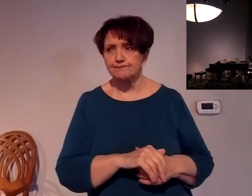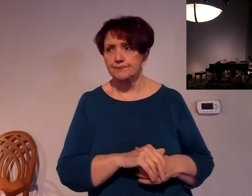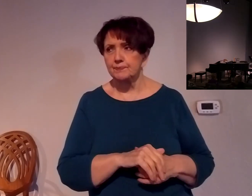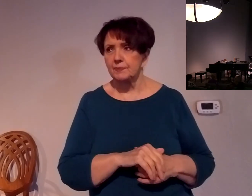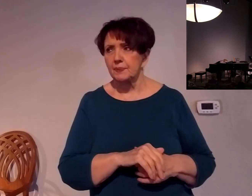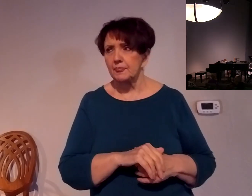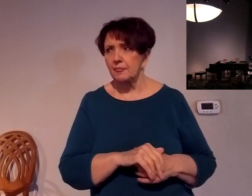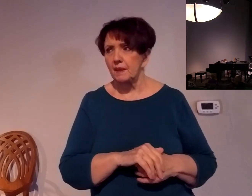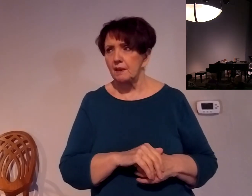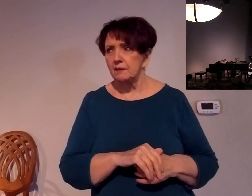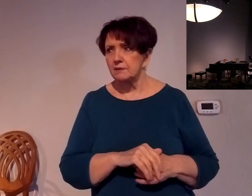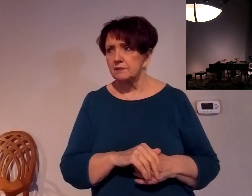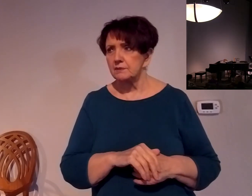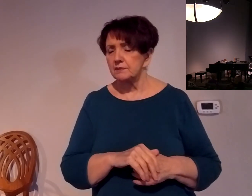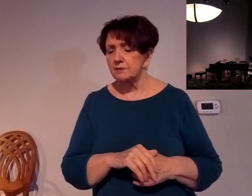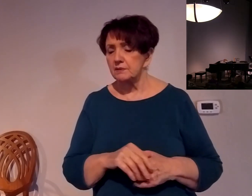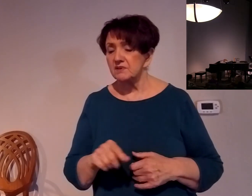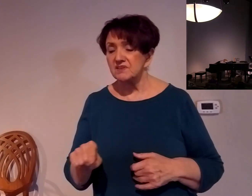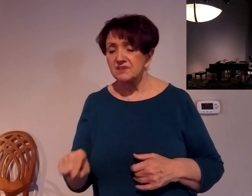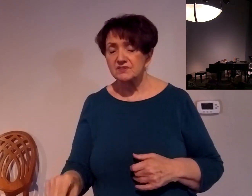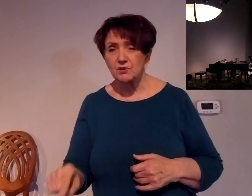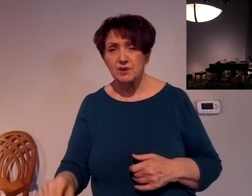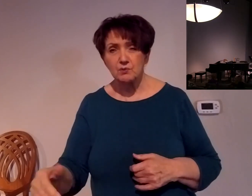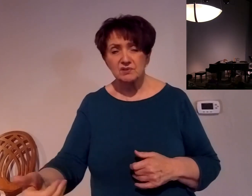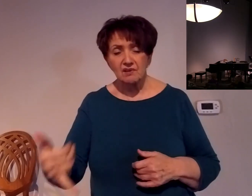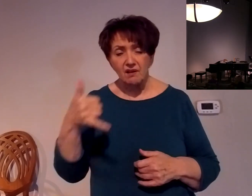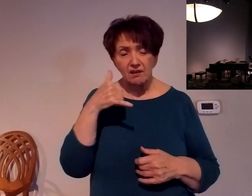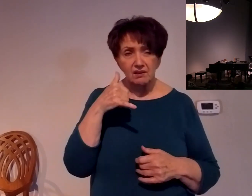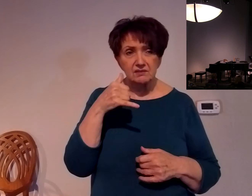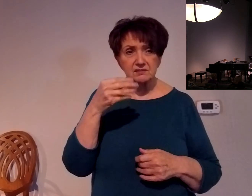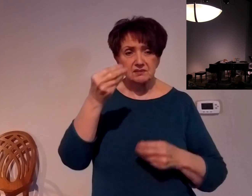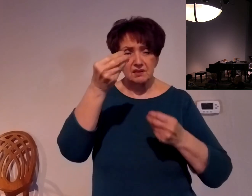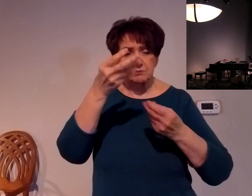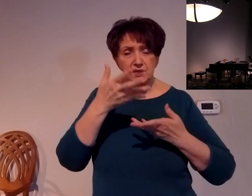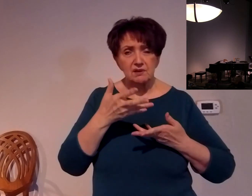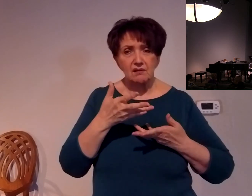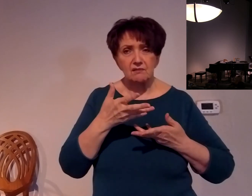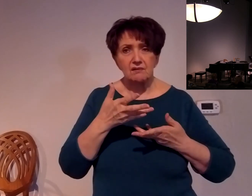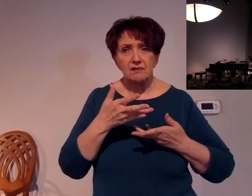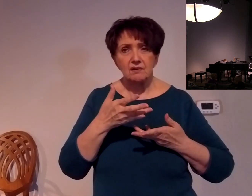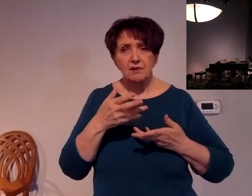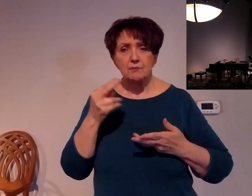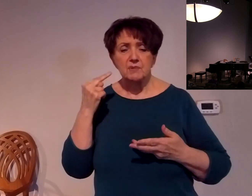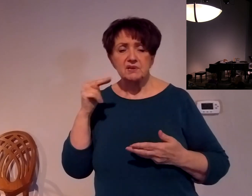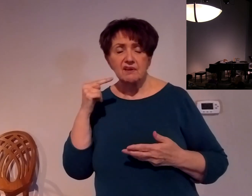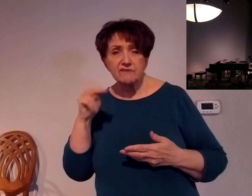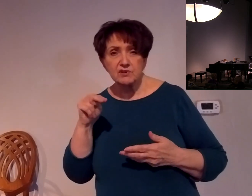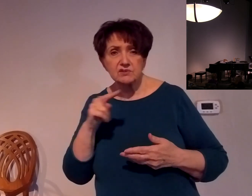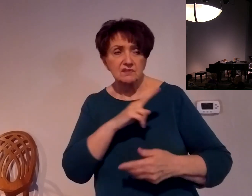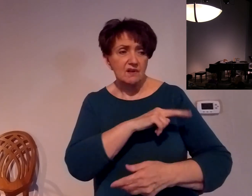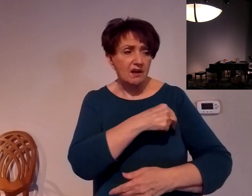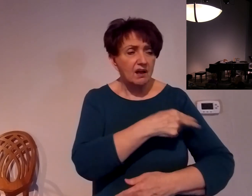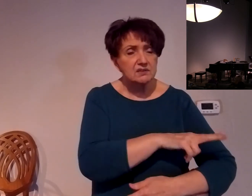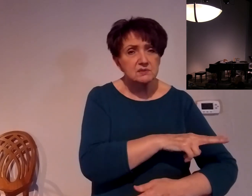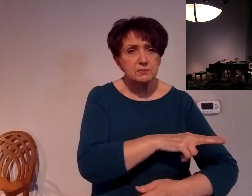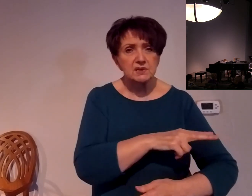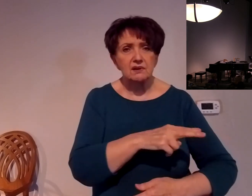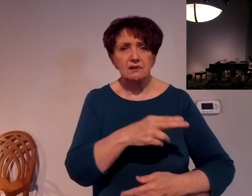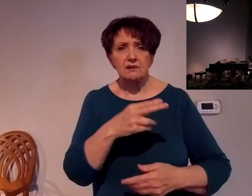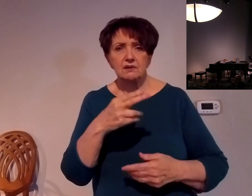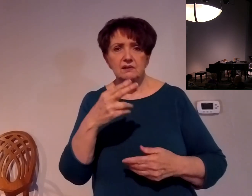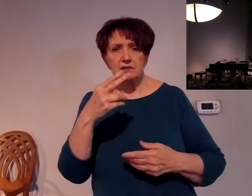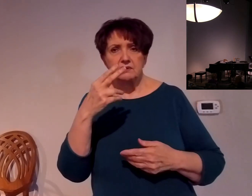And my nephew's partner was calling to tell me that my nephew was in the hospital, medically